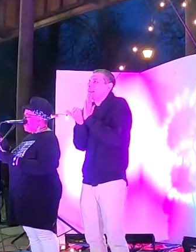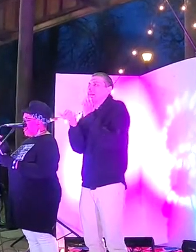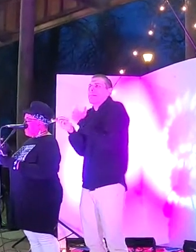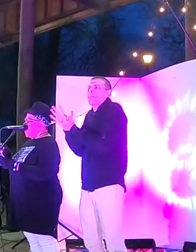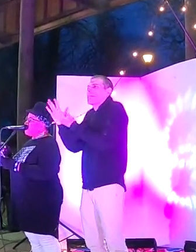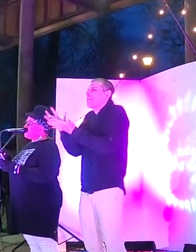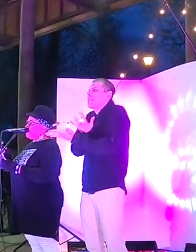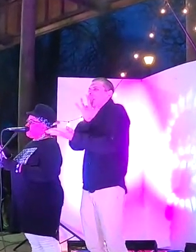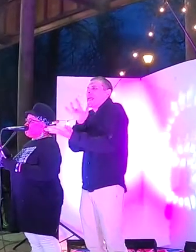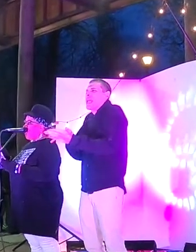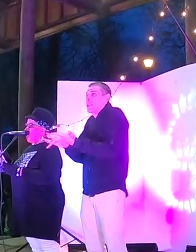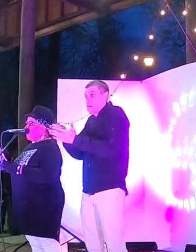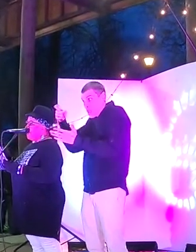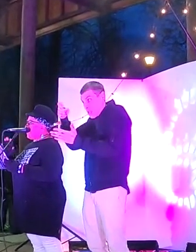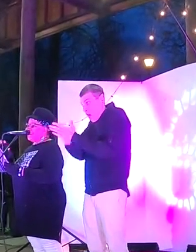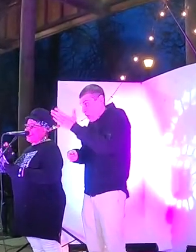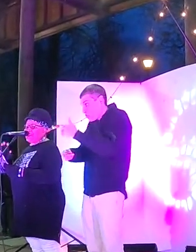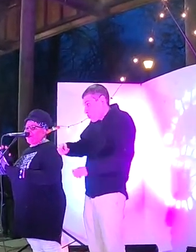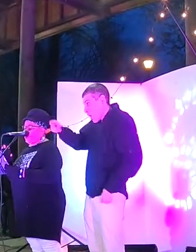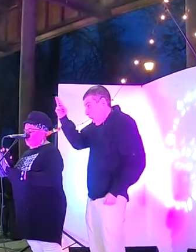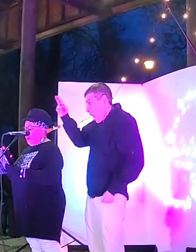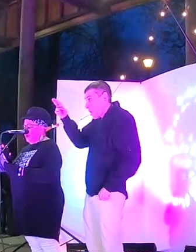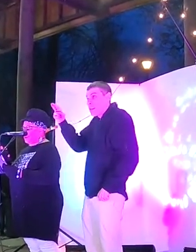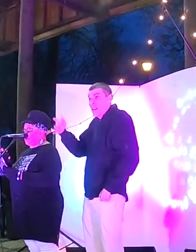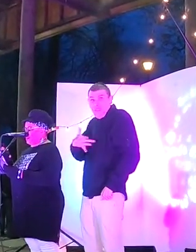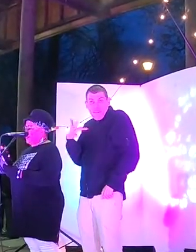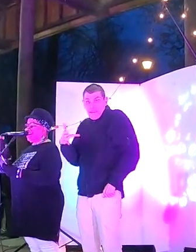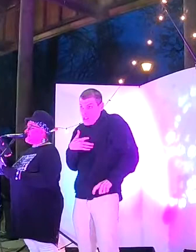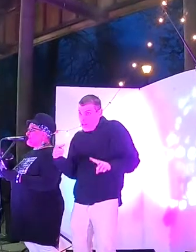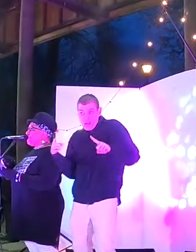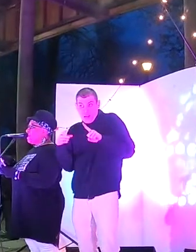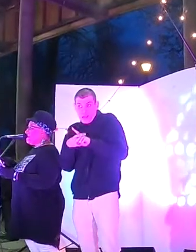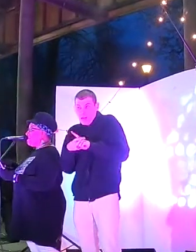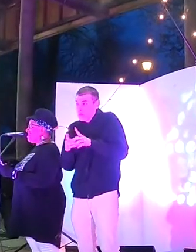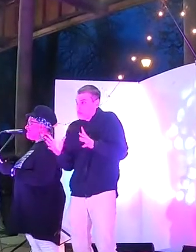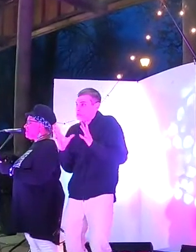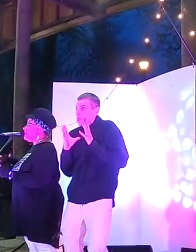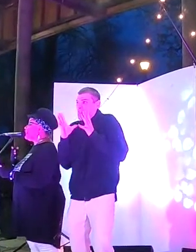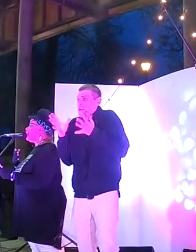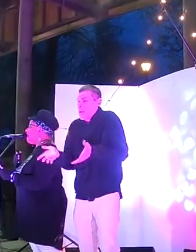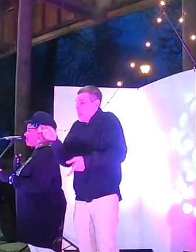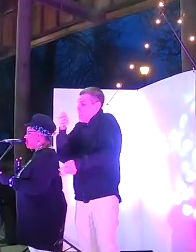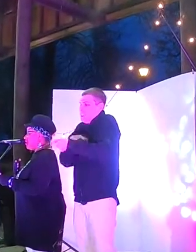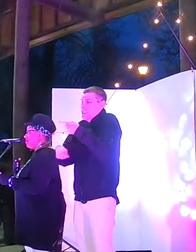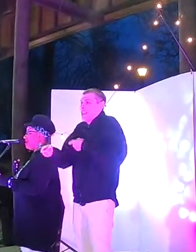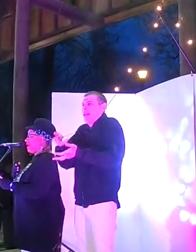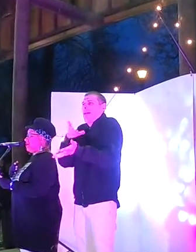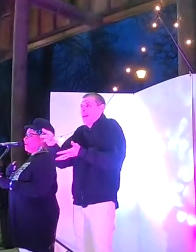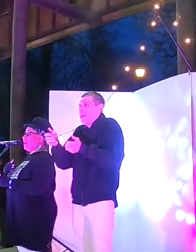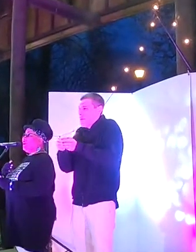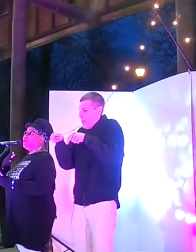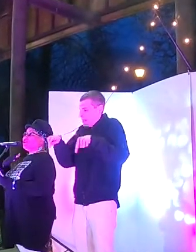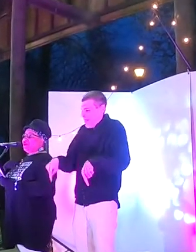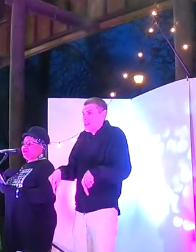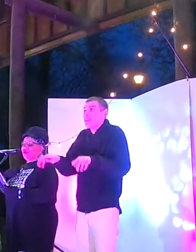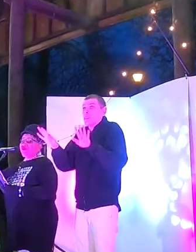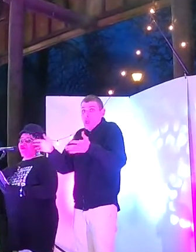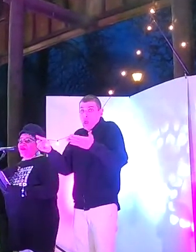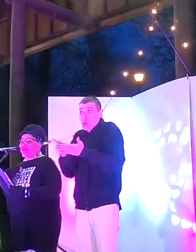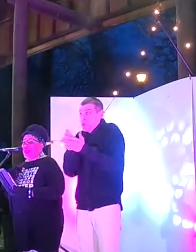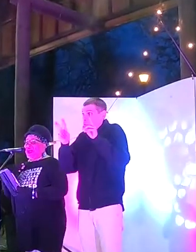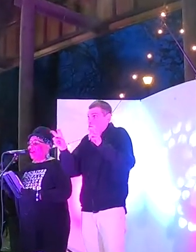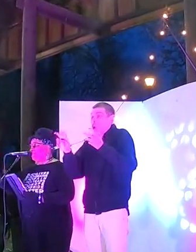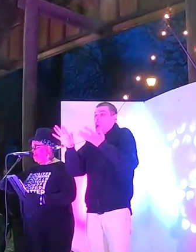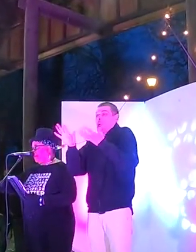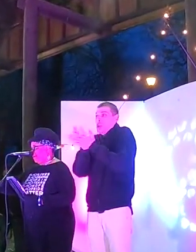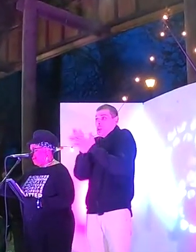But if that cost seems too high and doesn't feel right, consider voicing with me this new mantra of mine. Discern truth